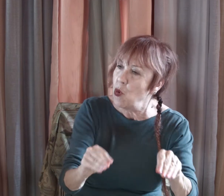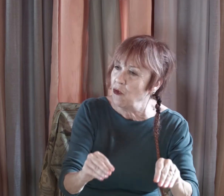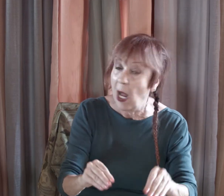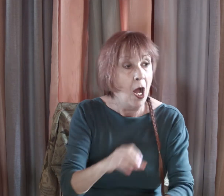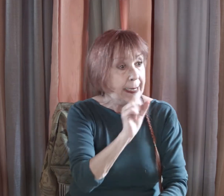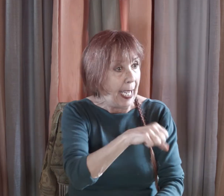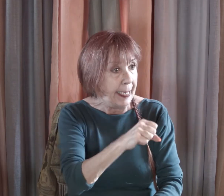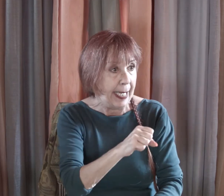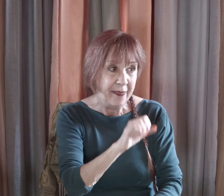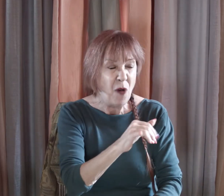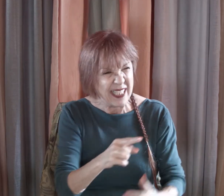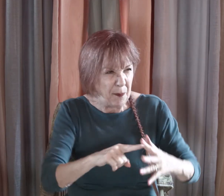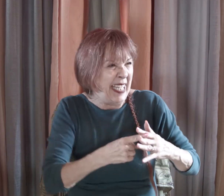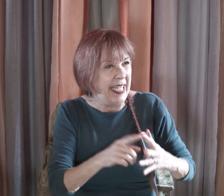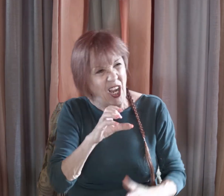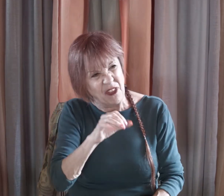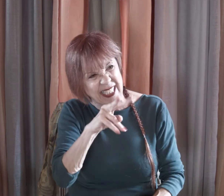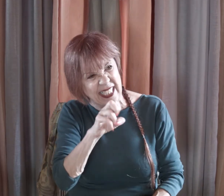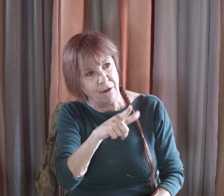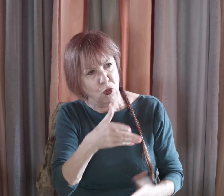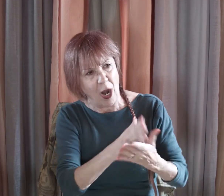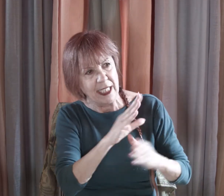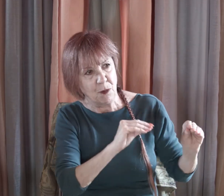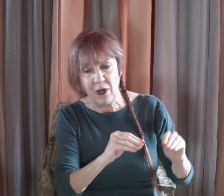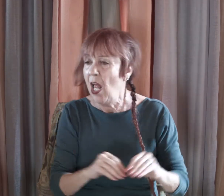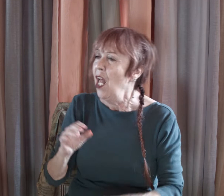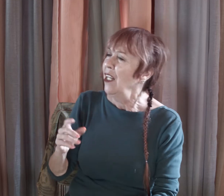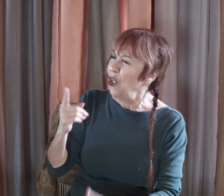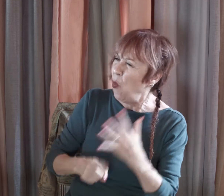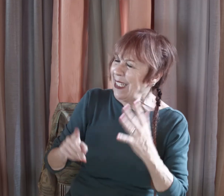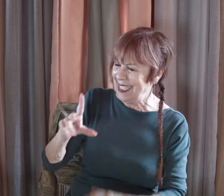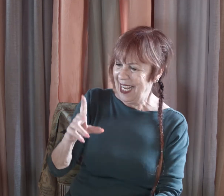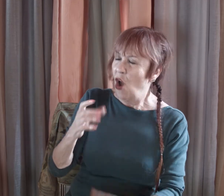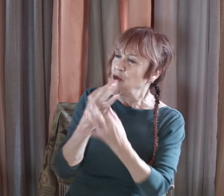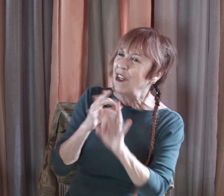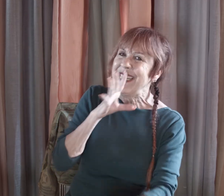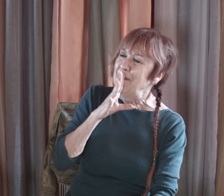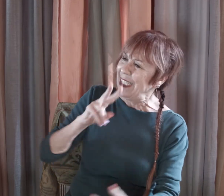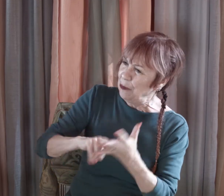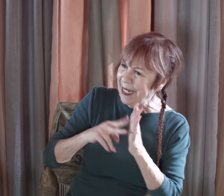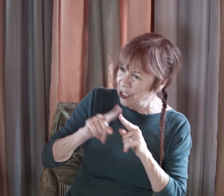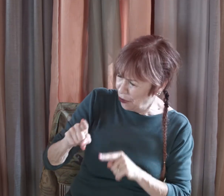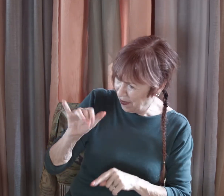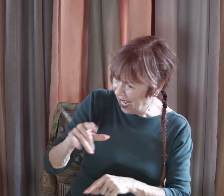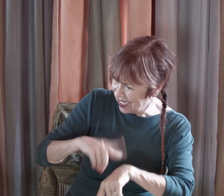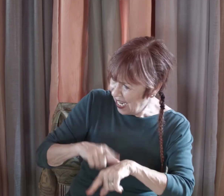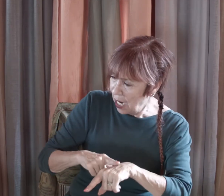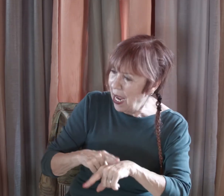the civil rights movement. Yeah, what did the free speech mean to you at the time? And what can schools